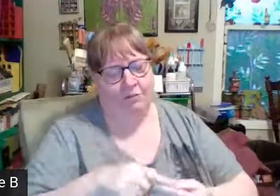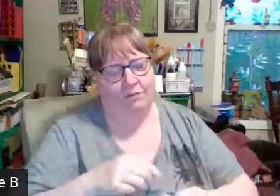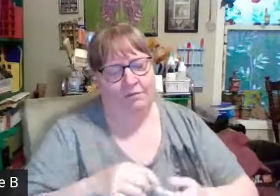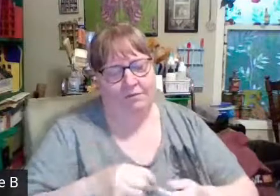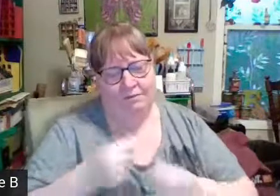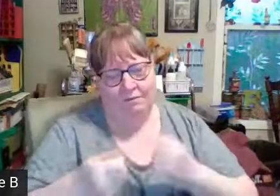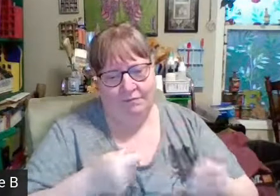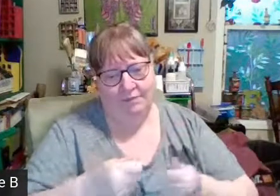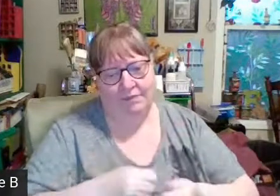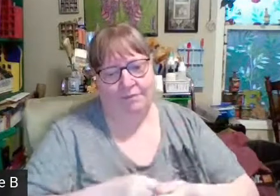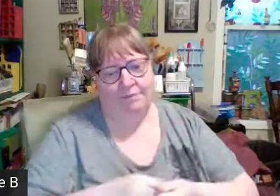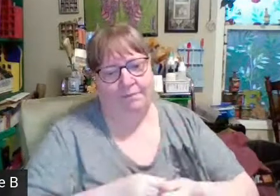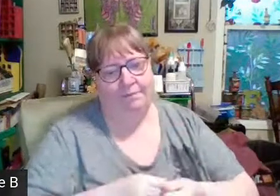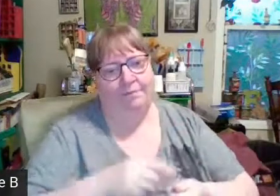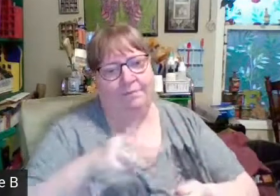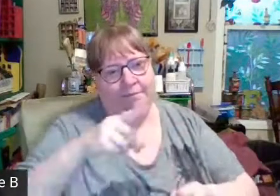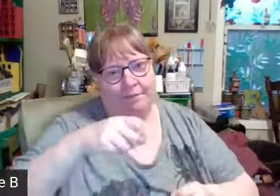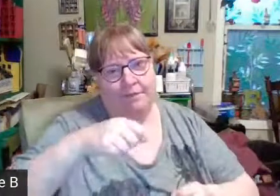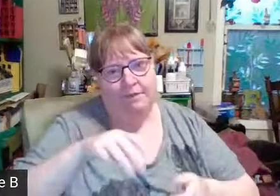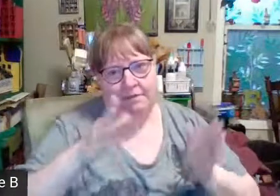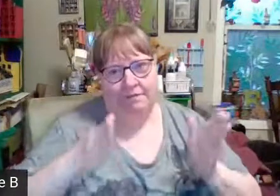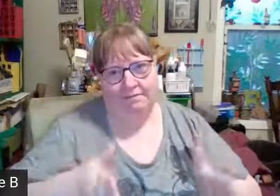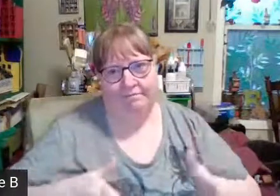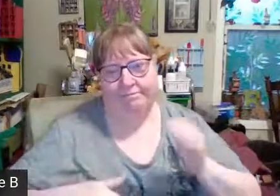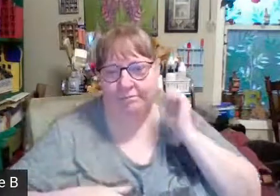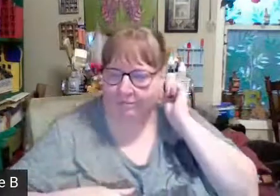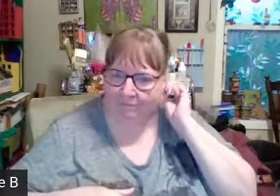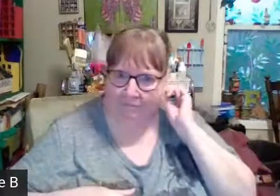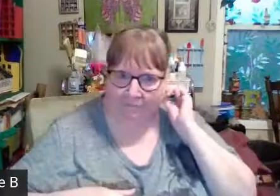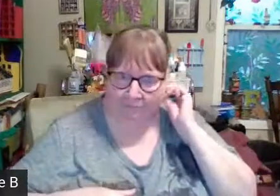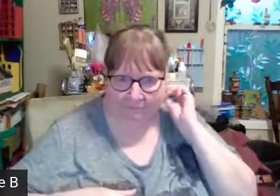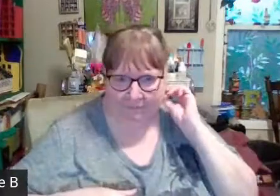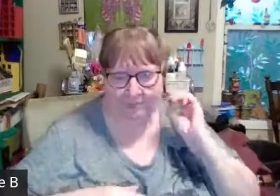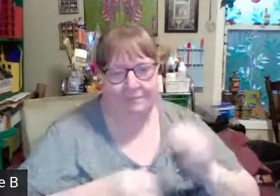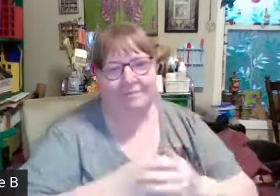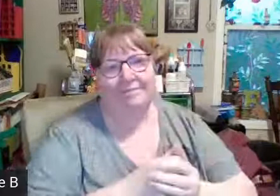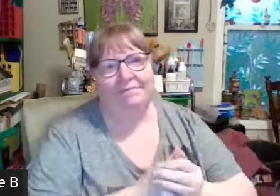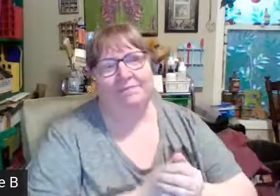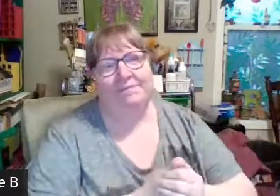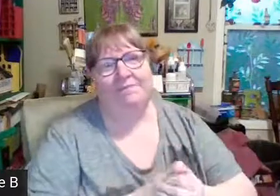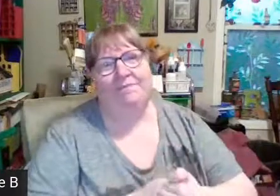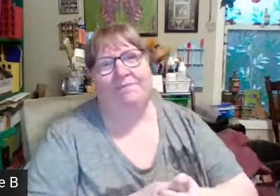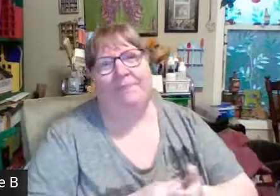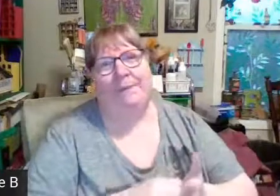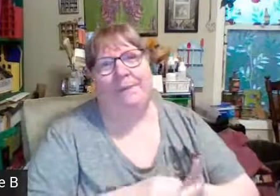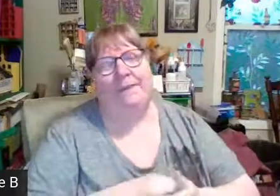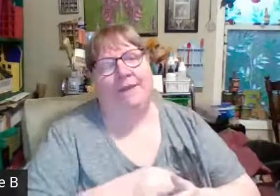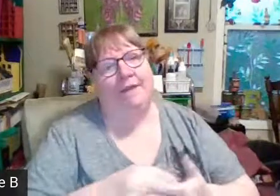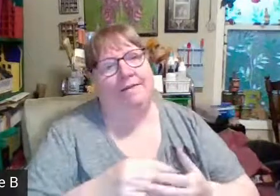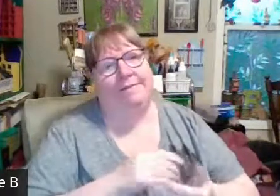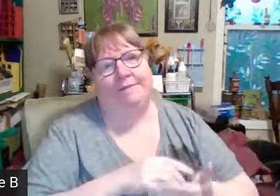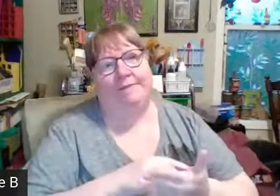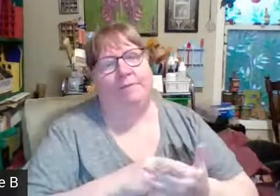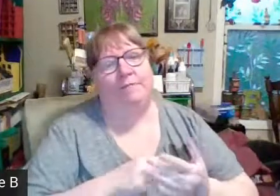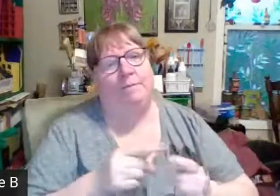paper crafter, or if you're jewelry, or if you're painting, and most of you are a multiple of these three, we do know